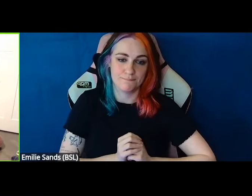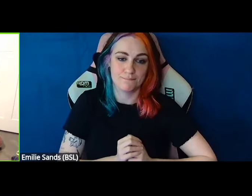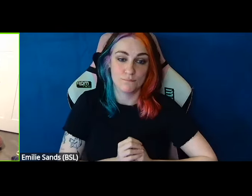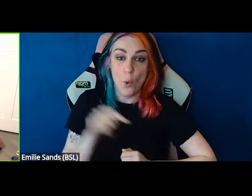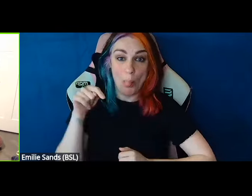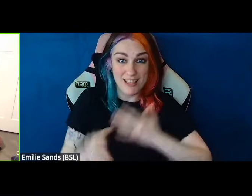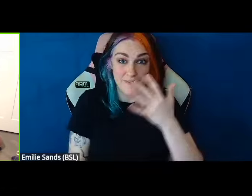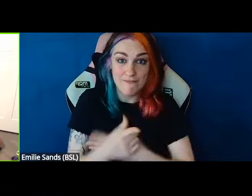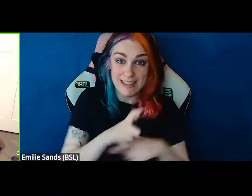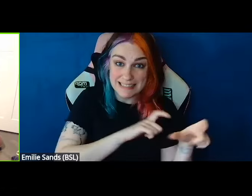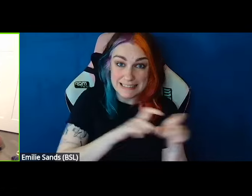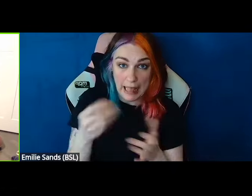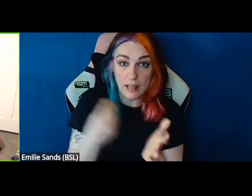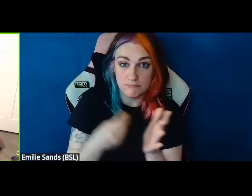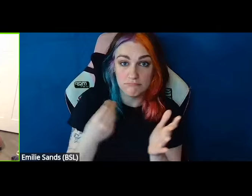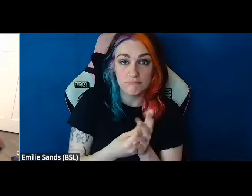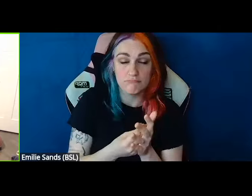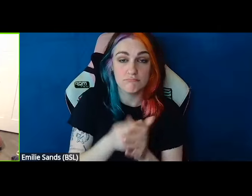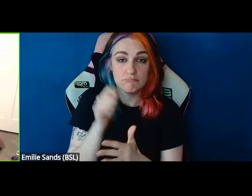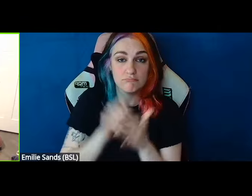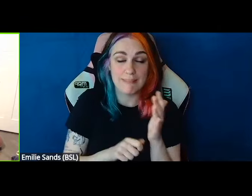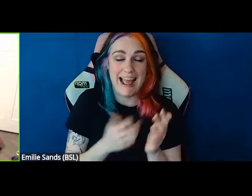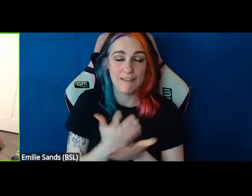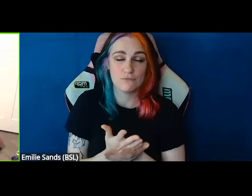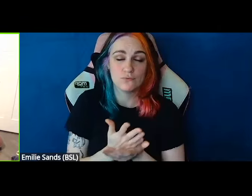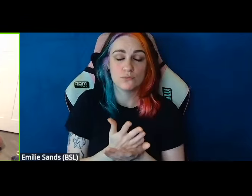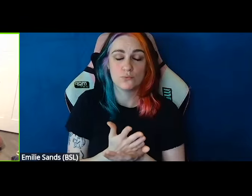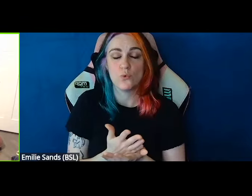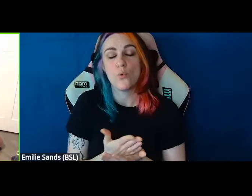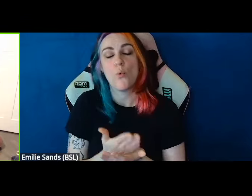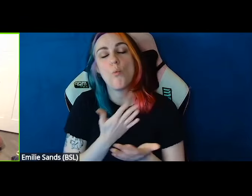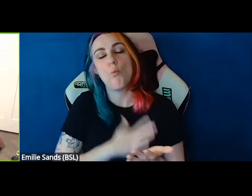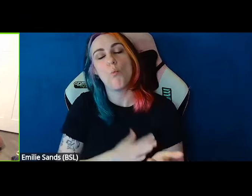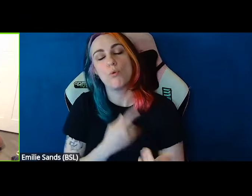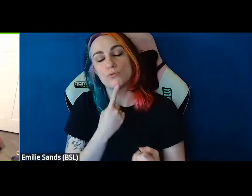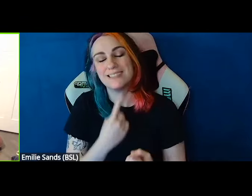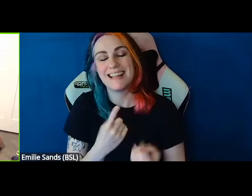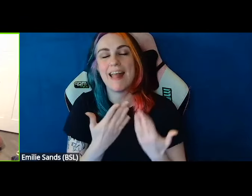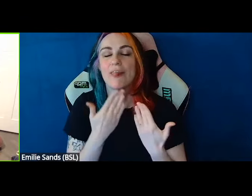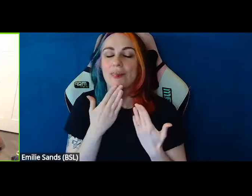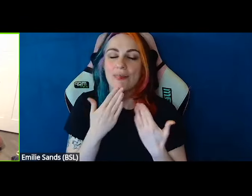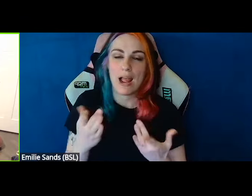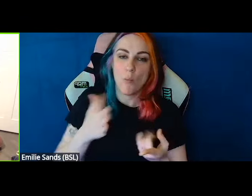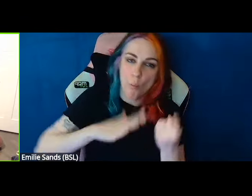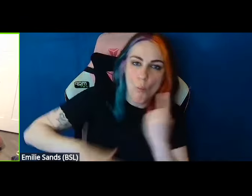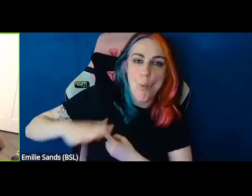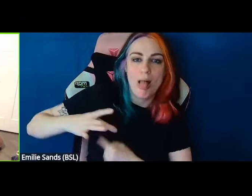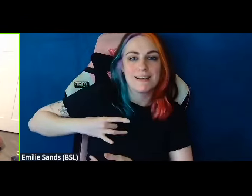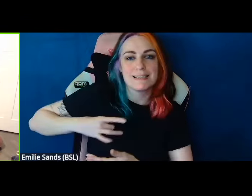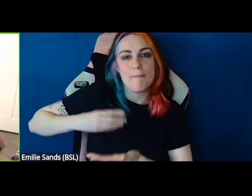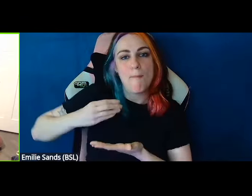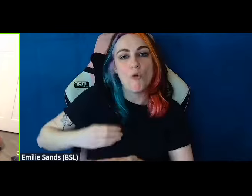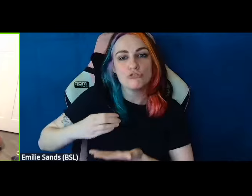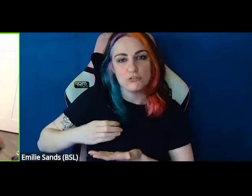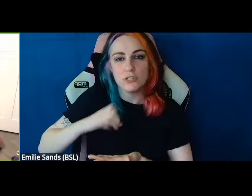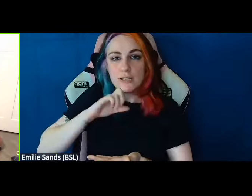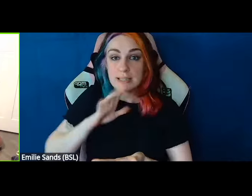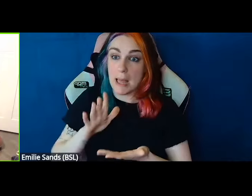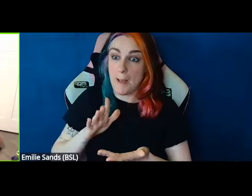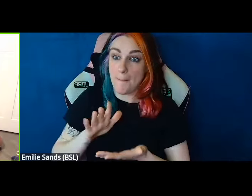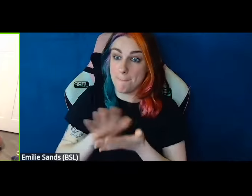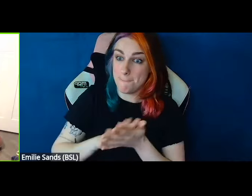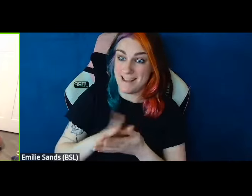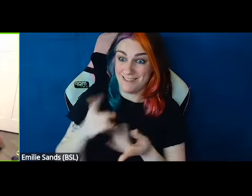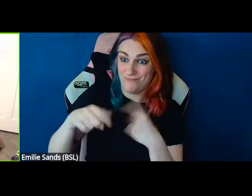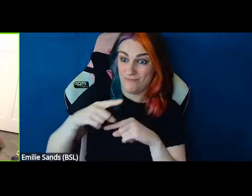still cost money. And so, again, we would like to thank all of our sponsors who are able to make this free to attend and help us make